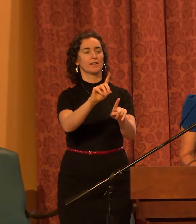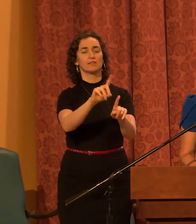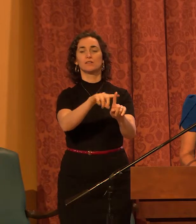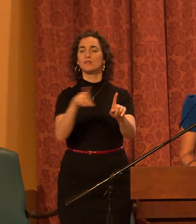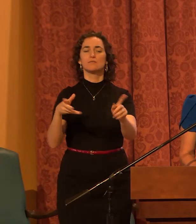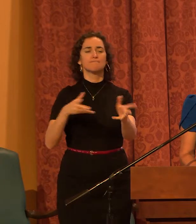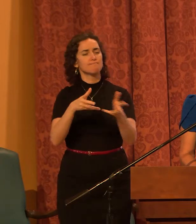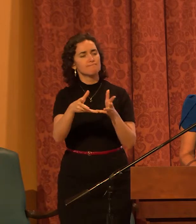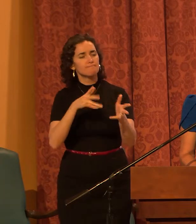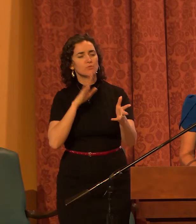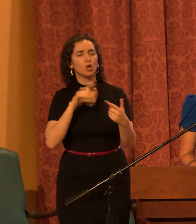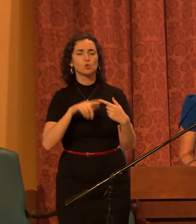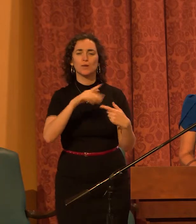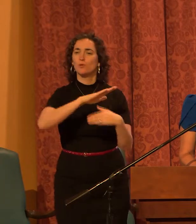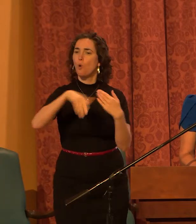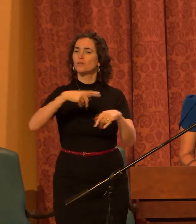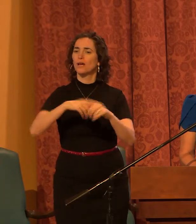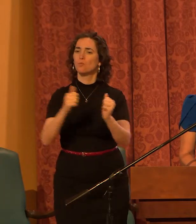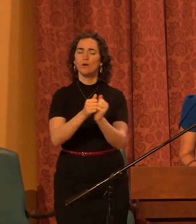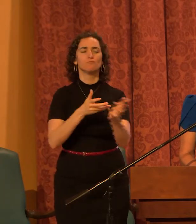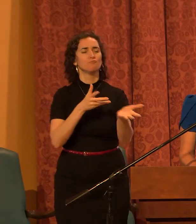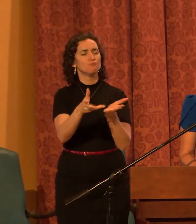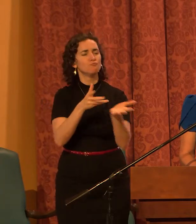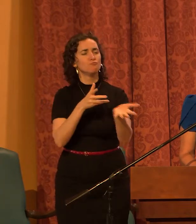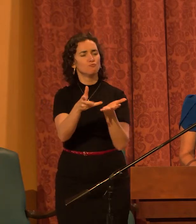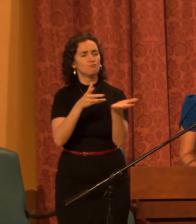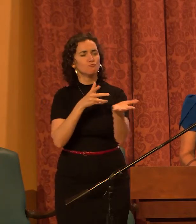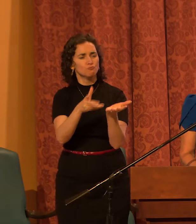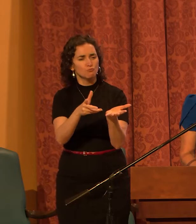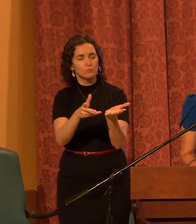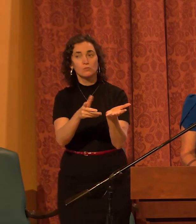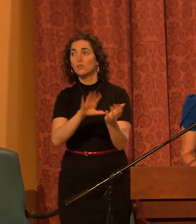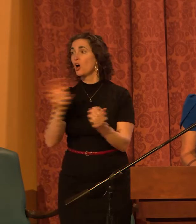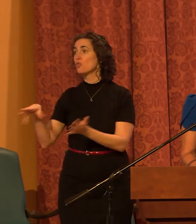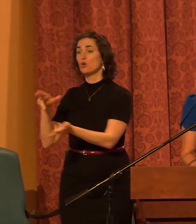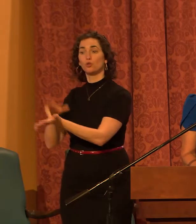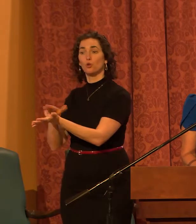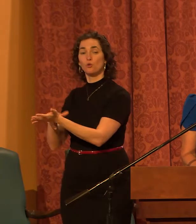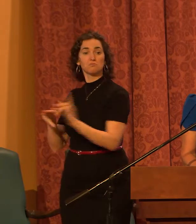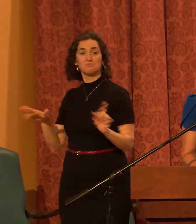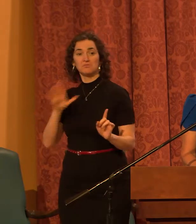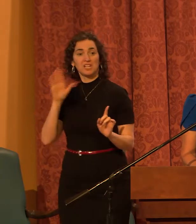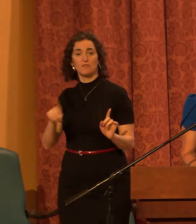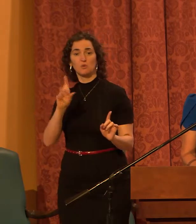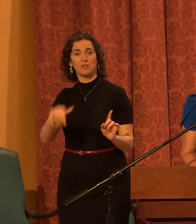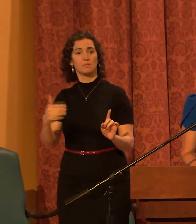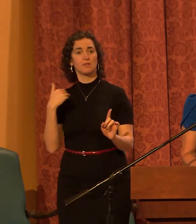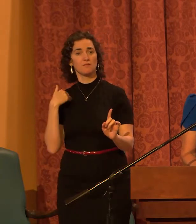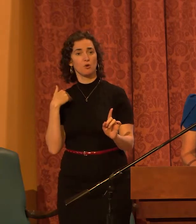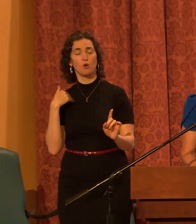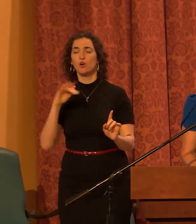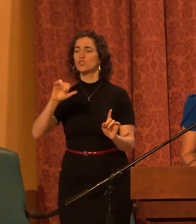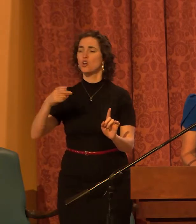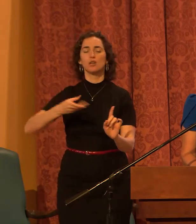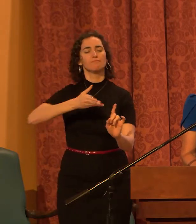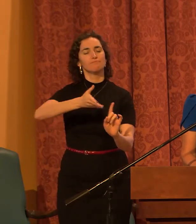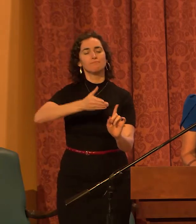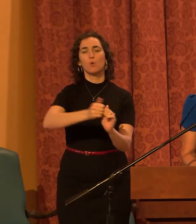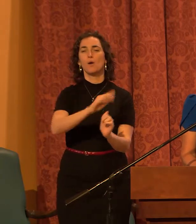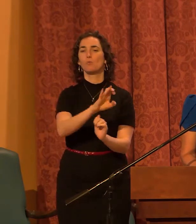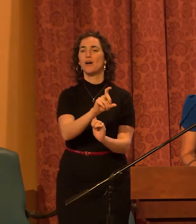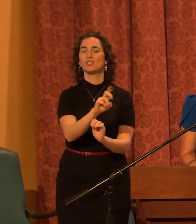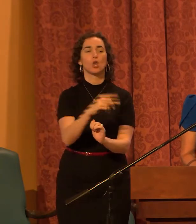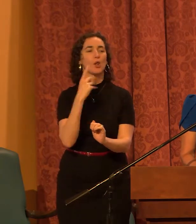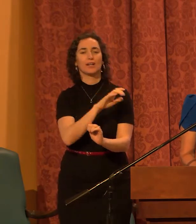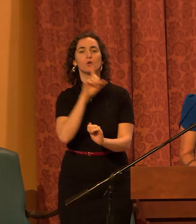entire time he was with him. I don't recall many of the other nurses ever doing that before. How Josh treated Braden like a